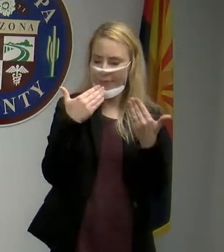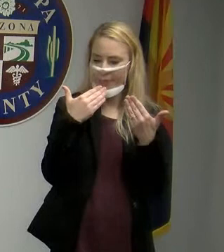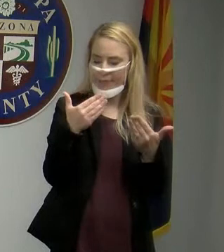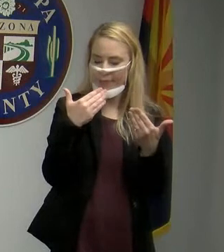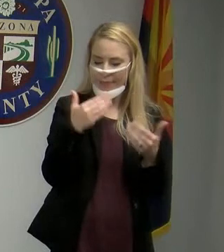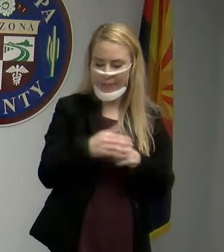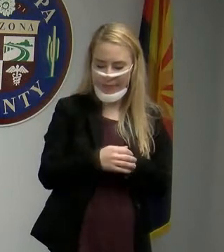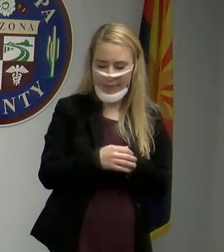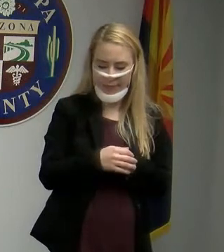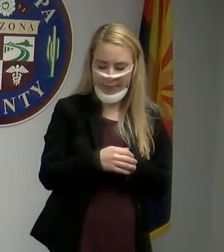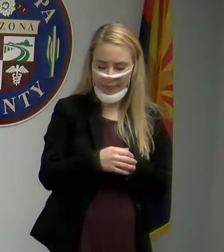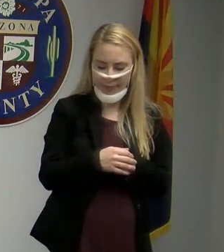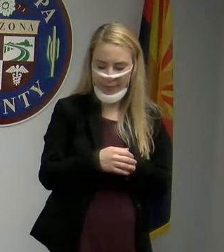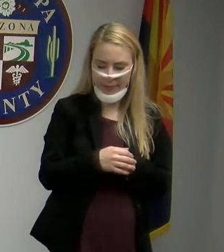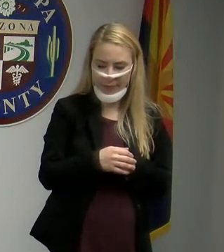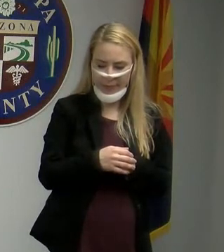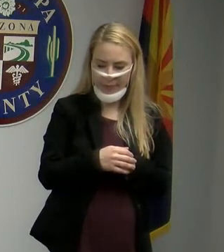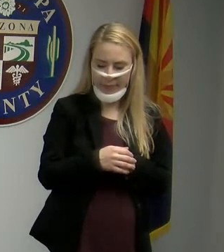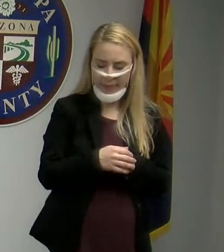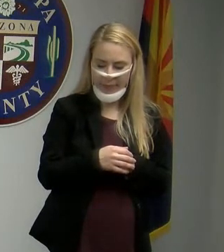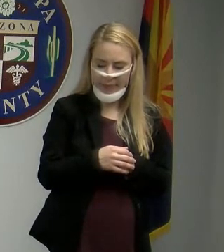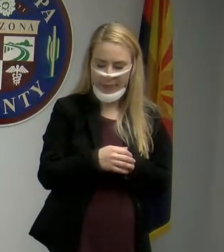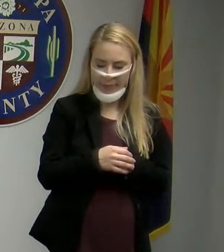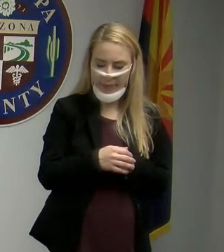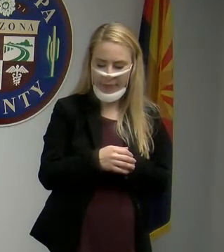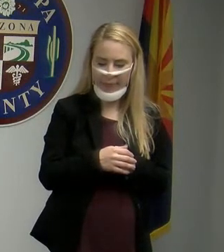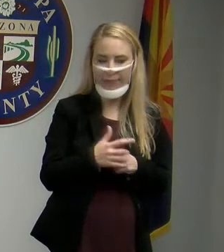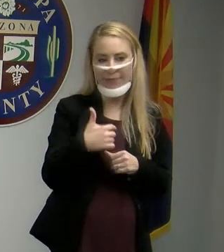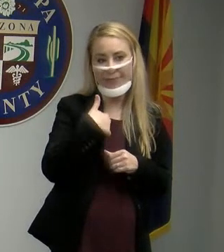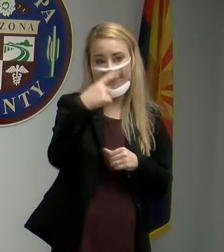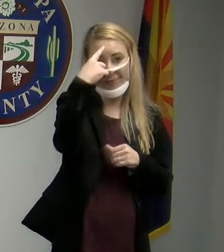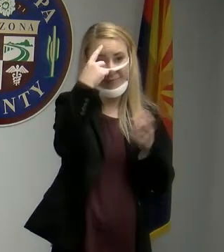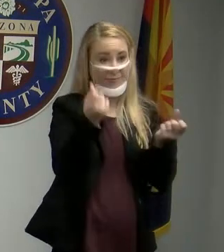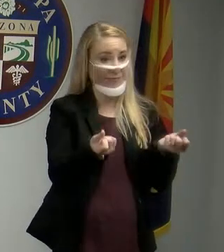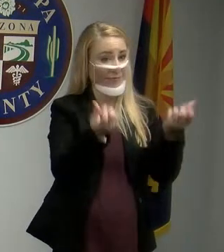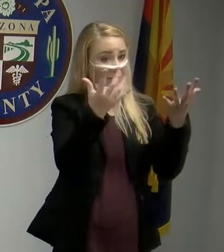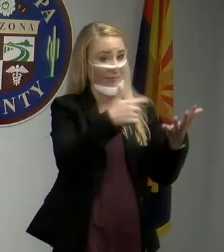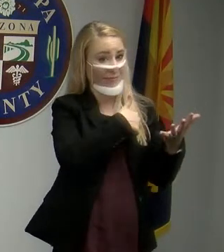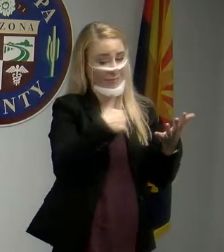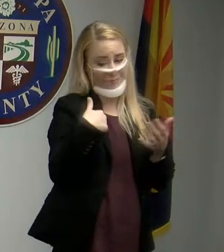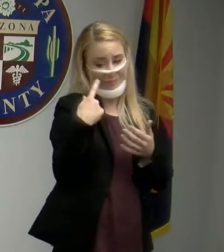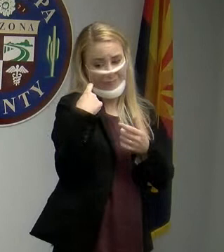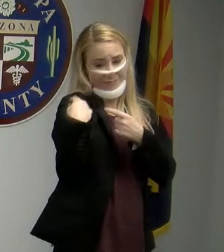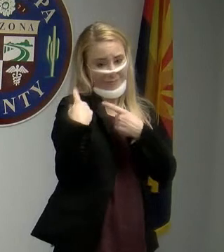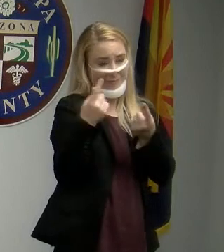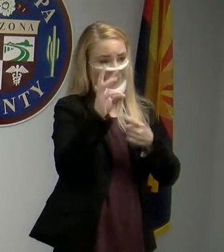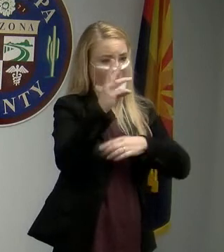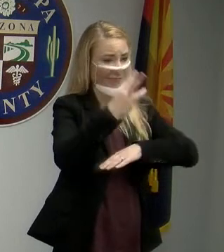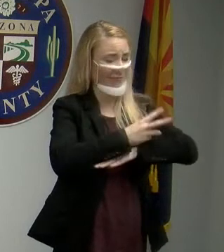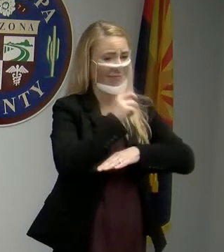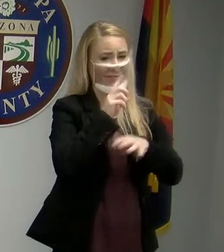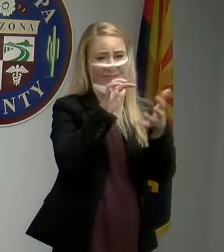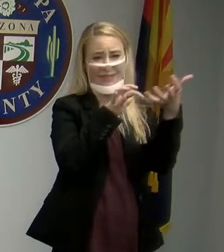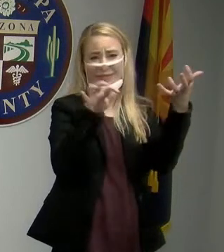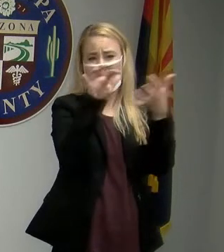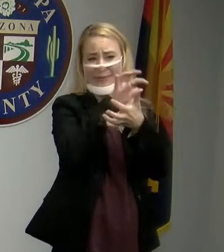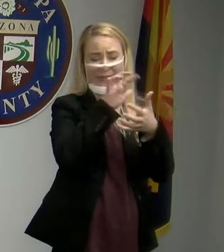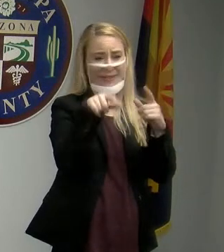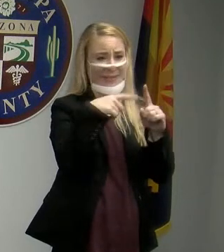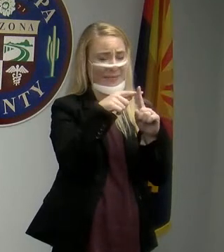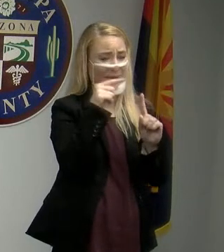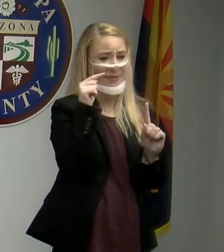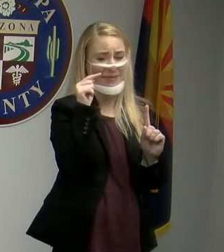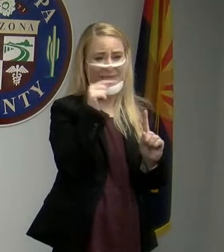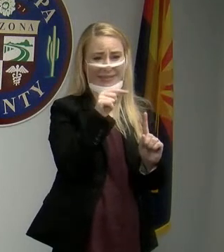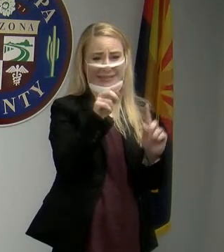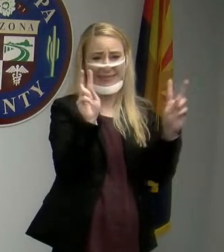Vaughn. I think the last, I'll just say it. I think for a lot of us, the last 6 days have been very confusing on this storyline and kind of what got us